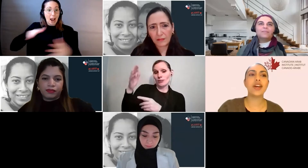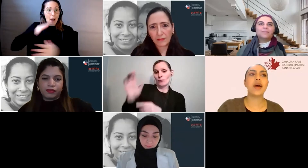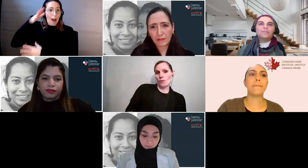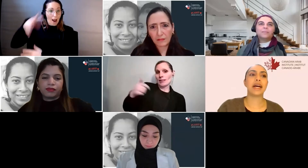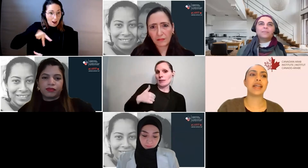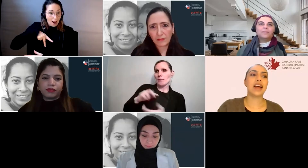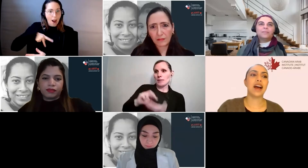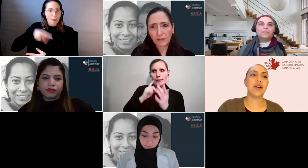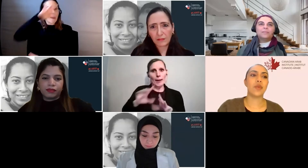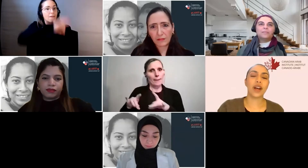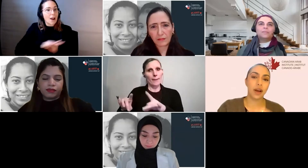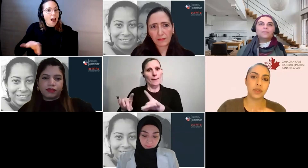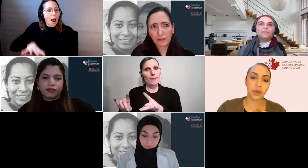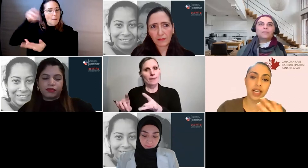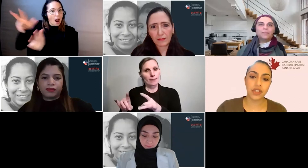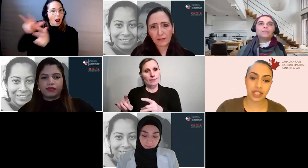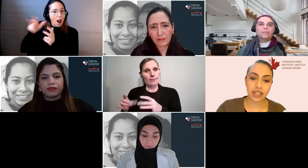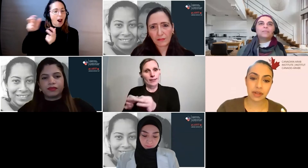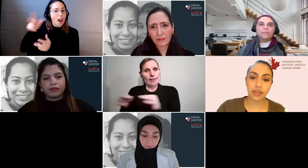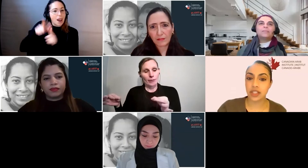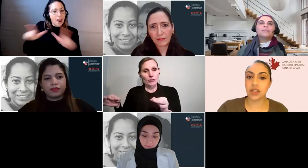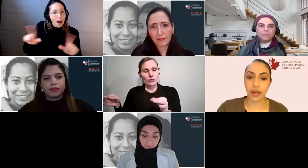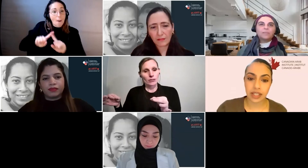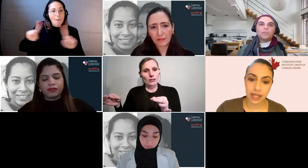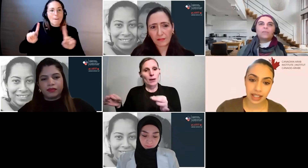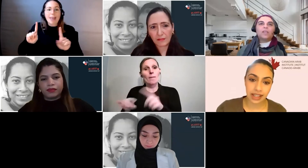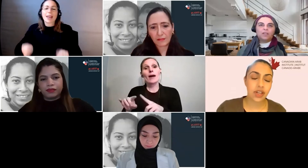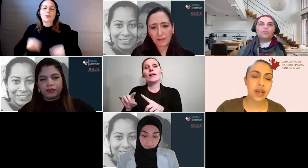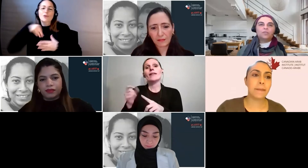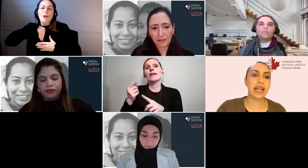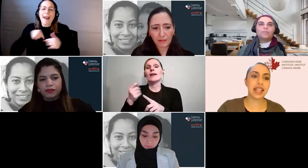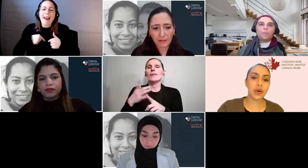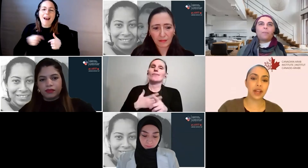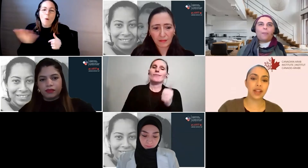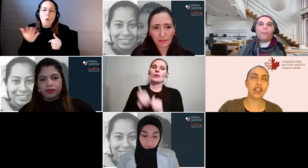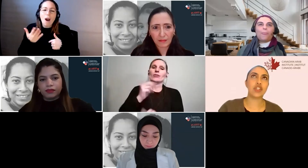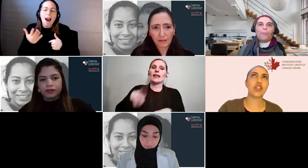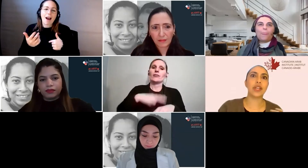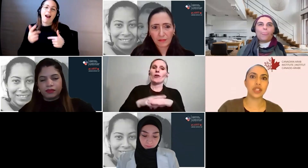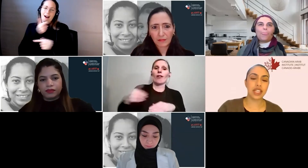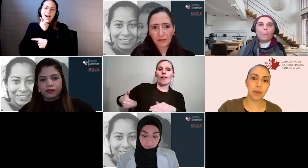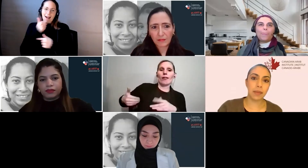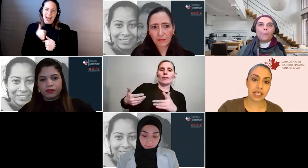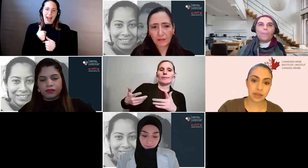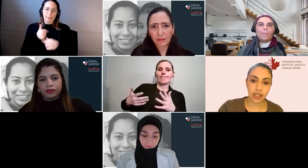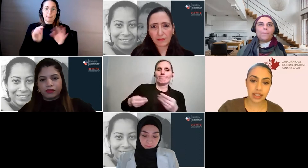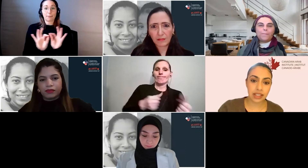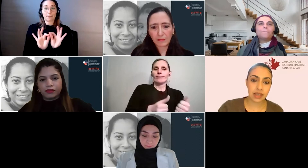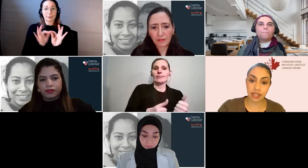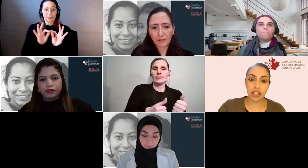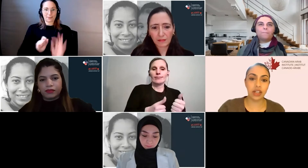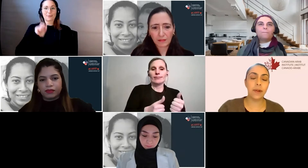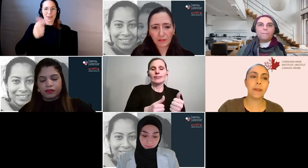language, but what comes most naturally to me first is going to be English. But I think what is so interesting about my